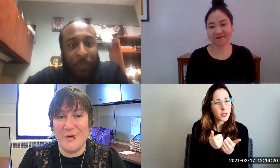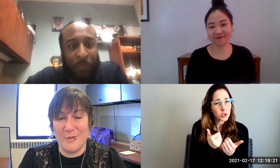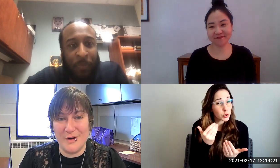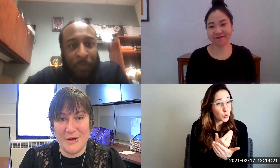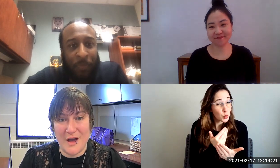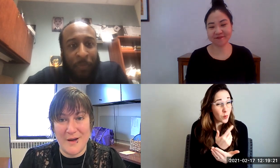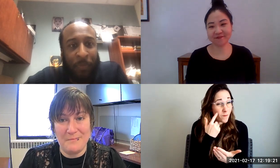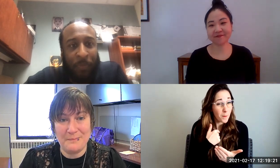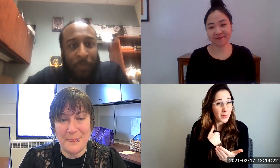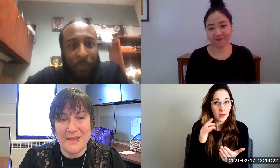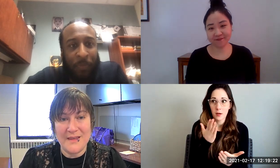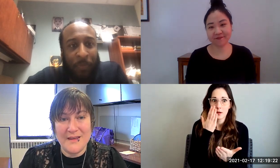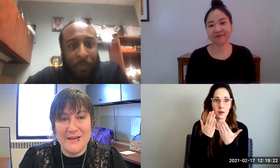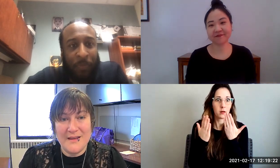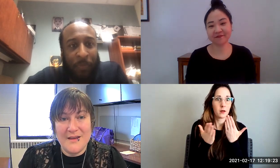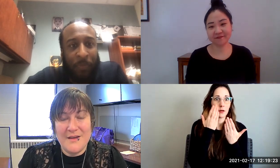coming forward,